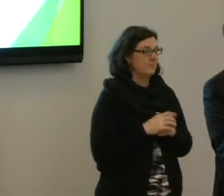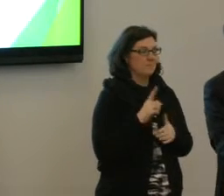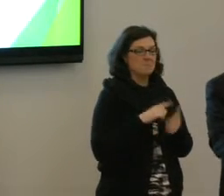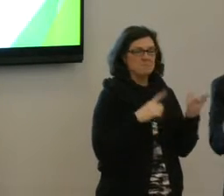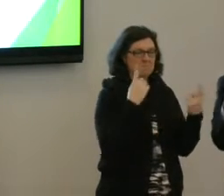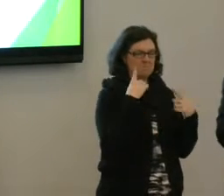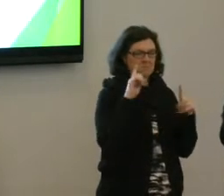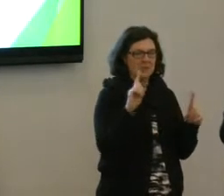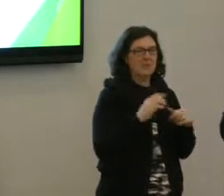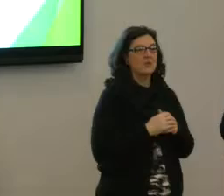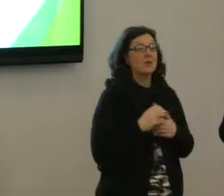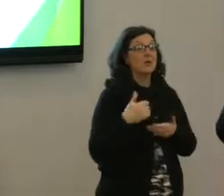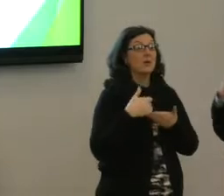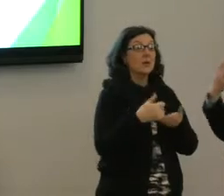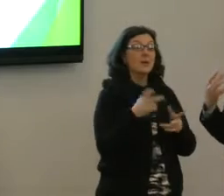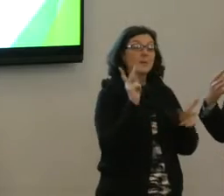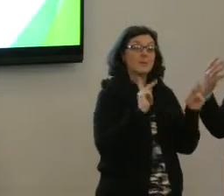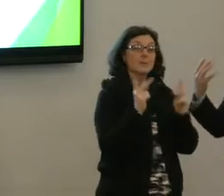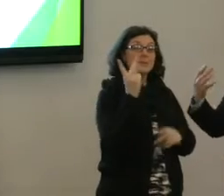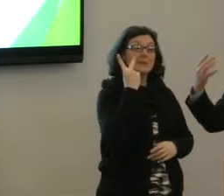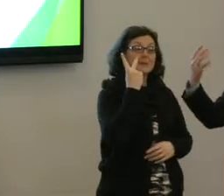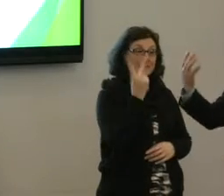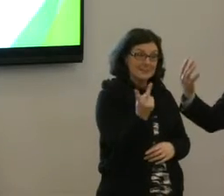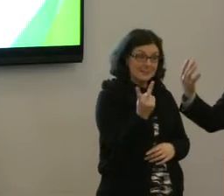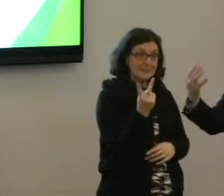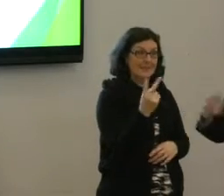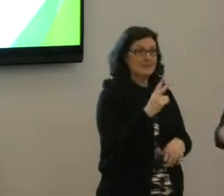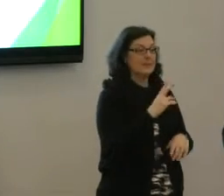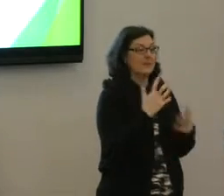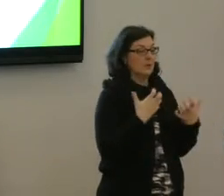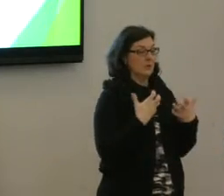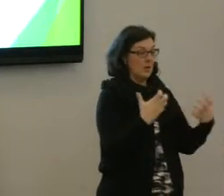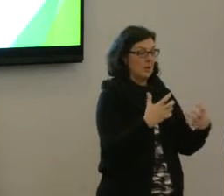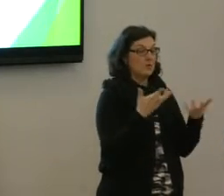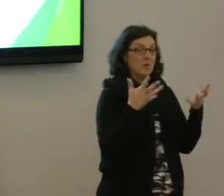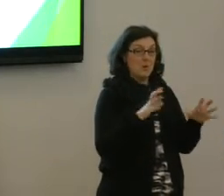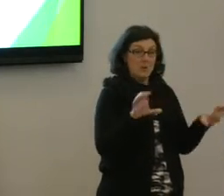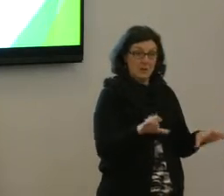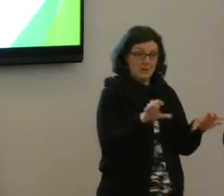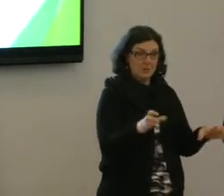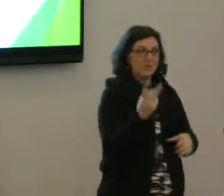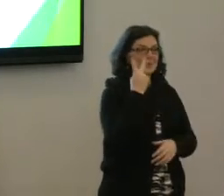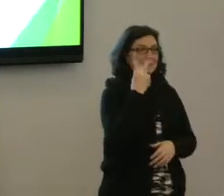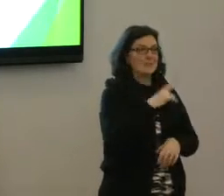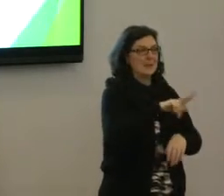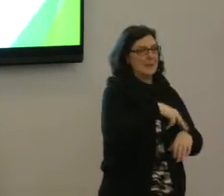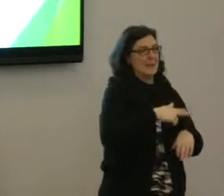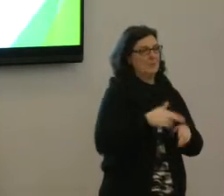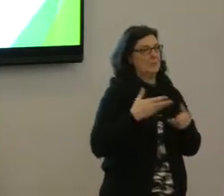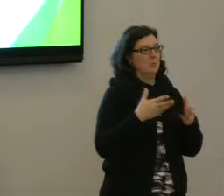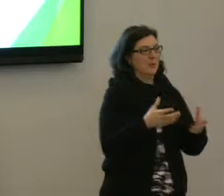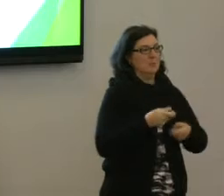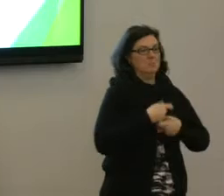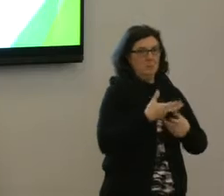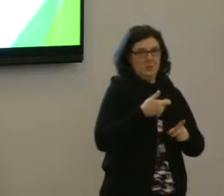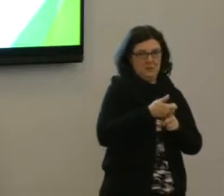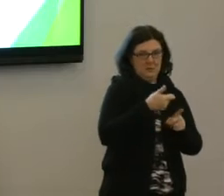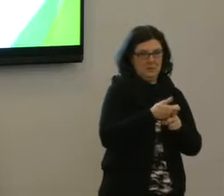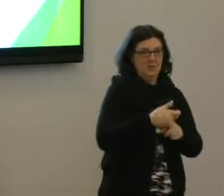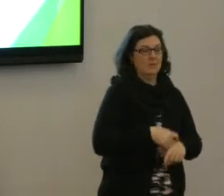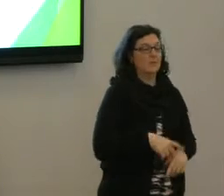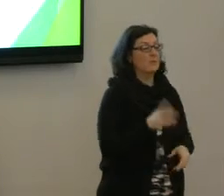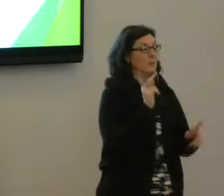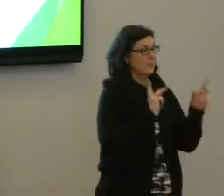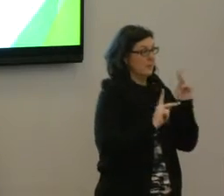people to see that this is a natural outgrowth of what congregations are already doing. And that for people with disabilities in their